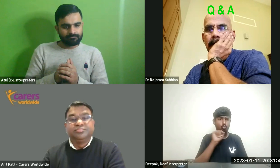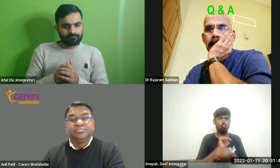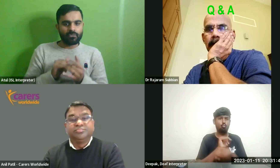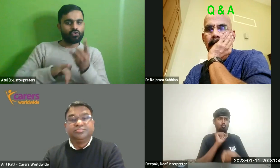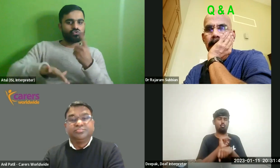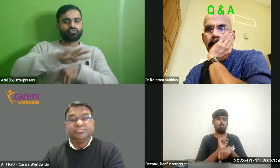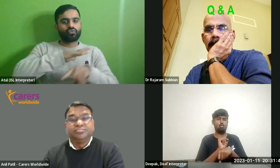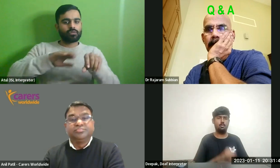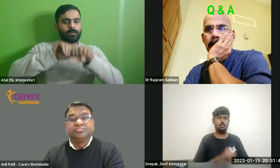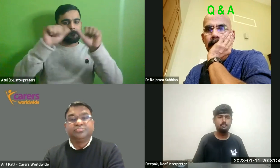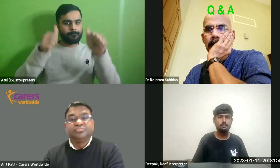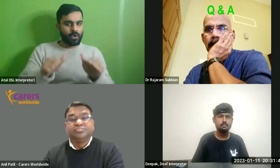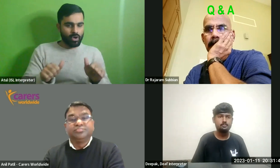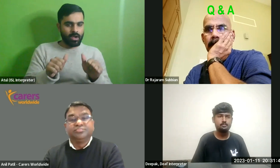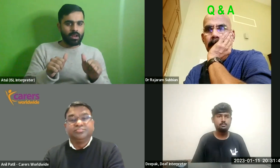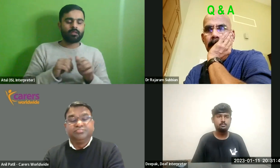social model?